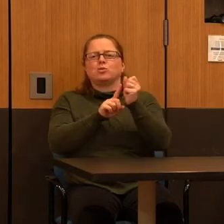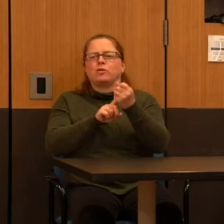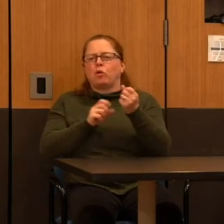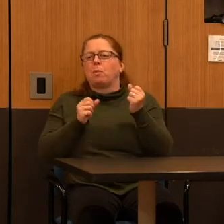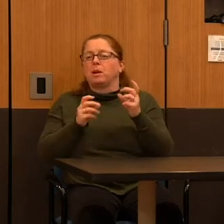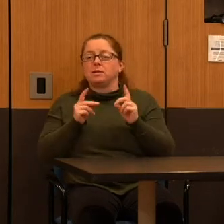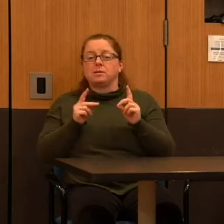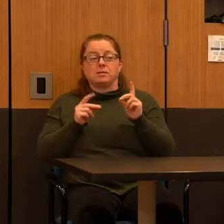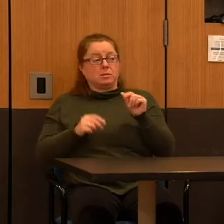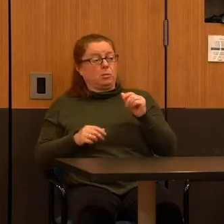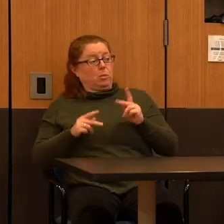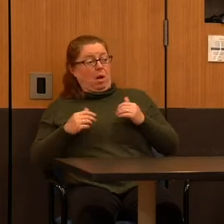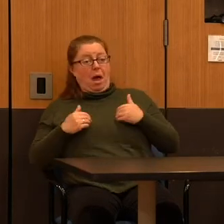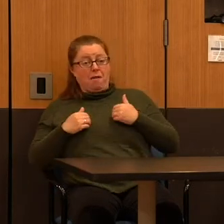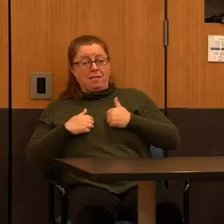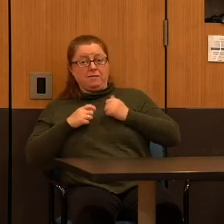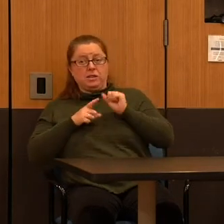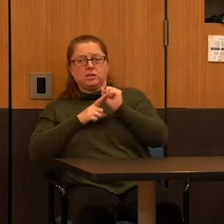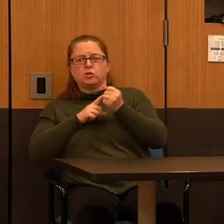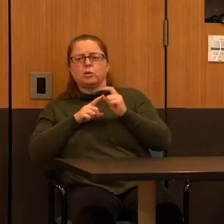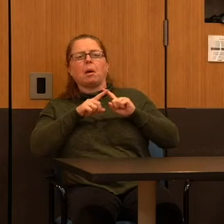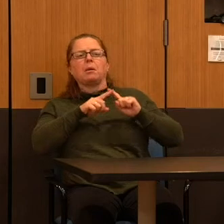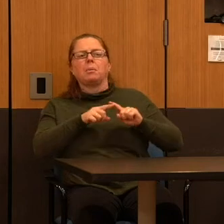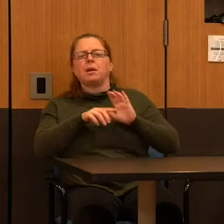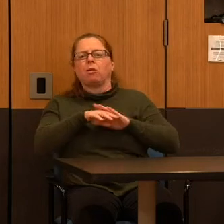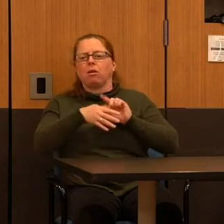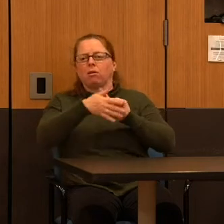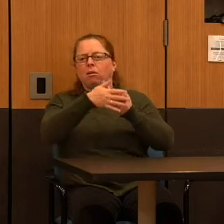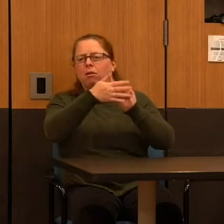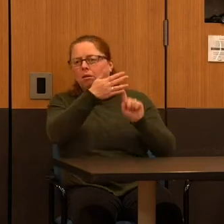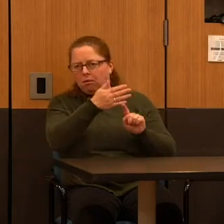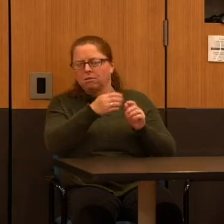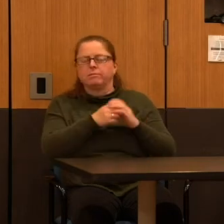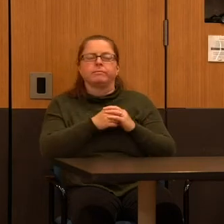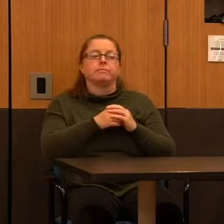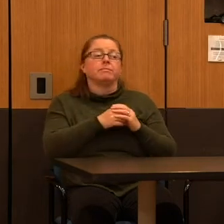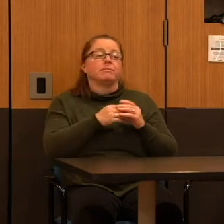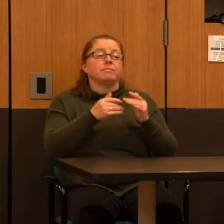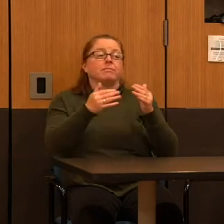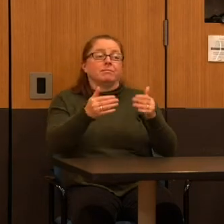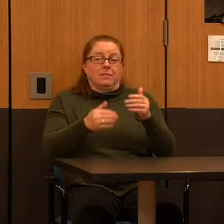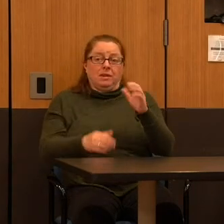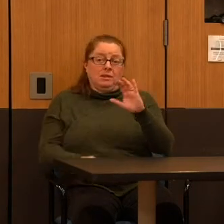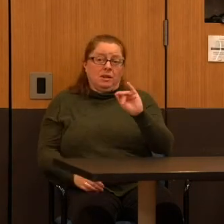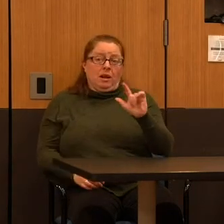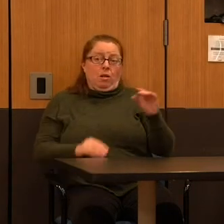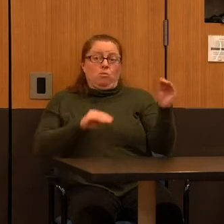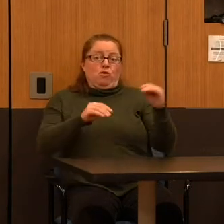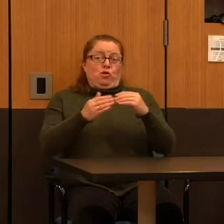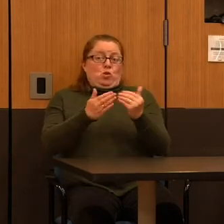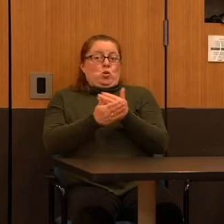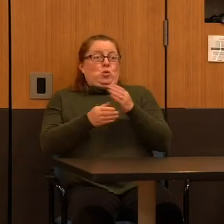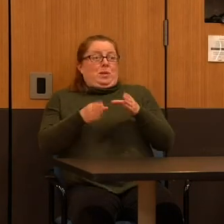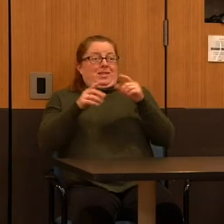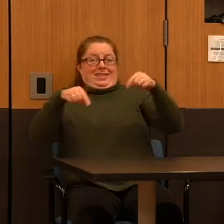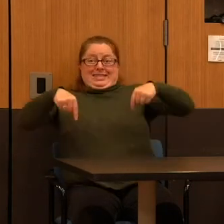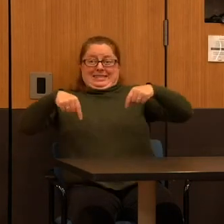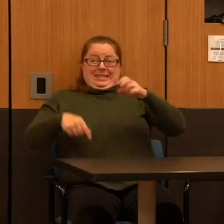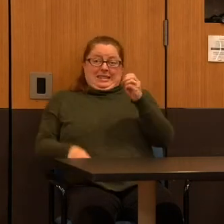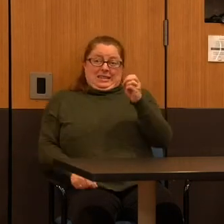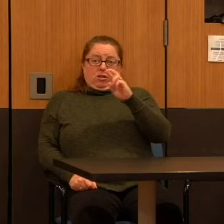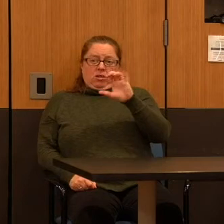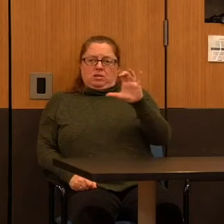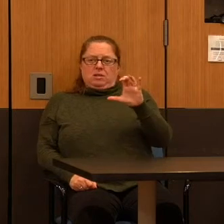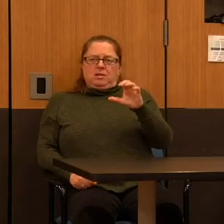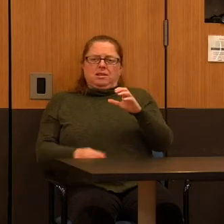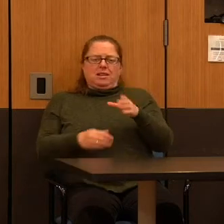situations. In 2011, when CIL moved to a state-of-the-art new building named for Ed Roberts, it marked the end of an era on